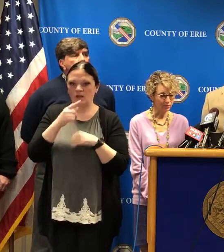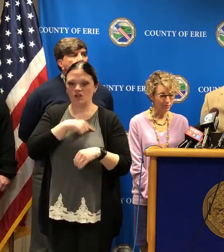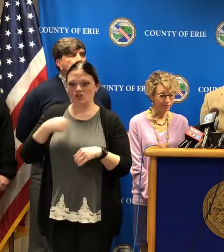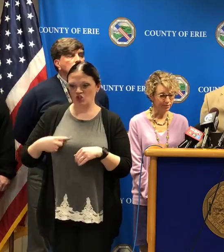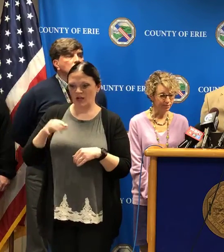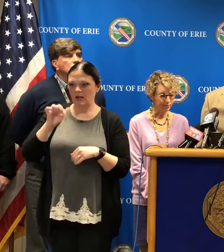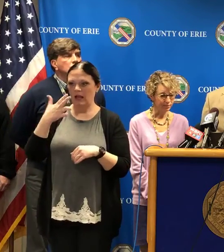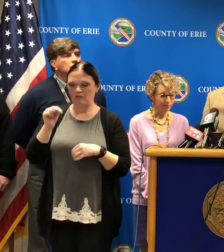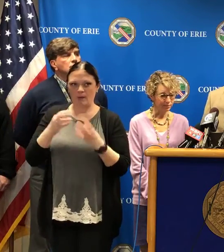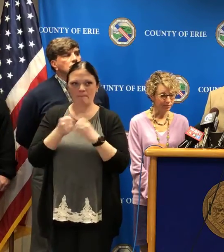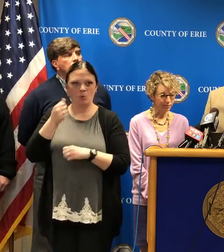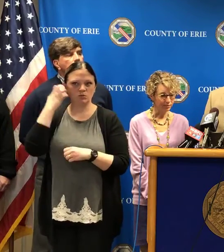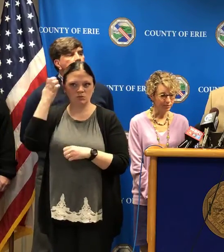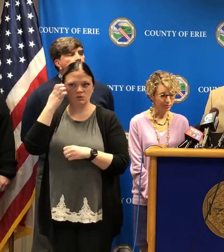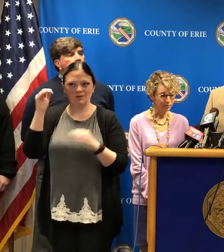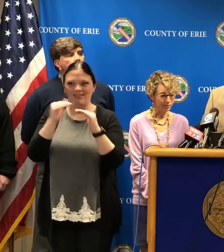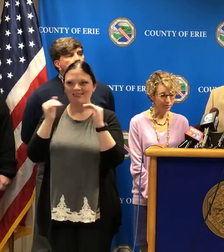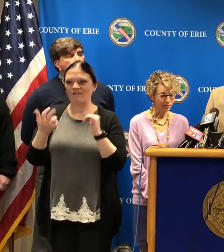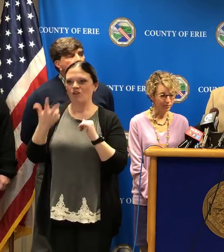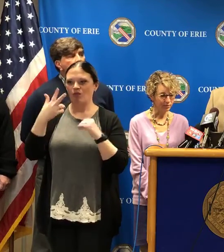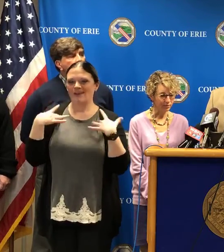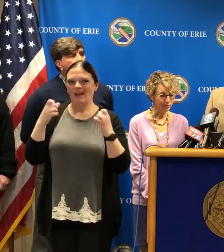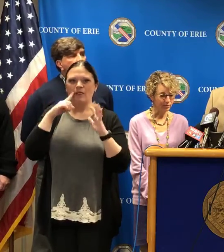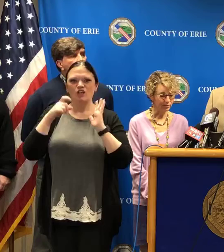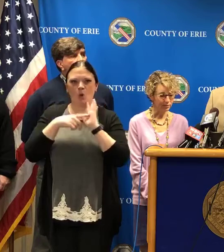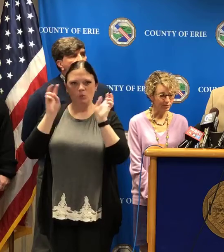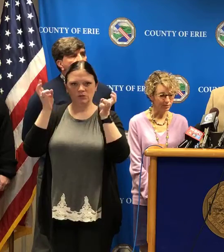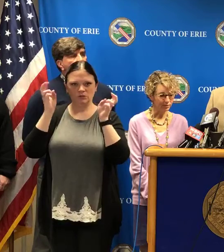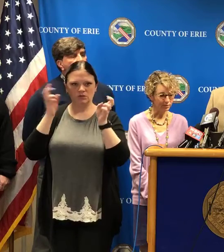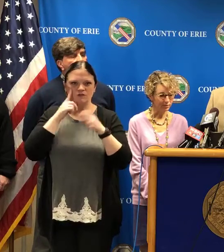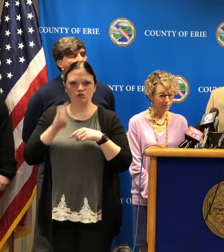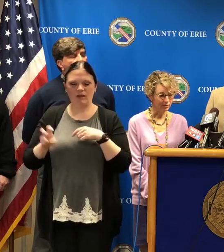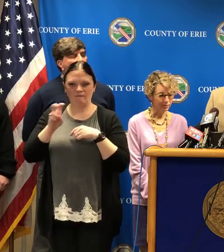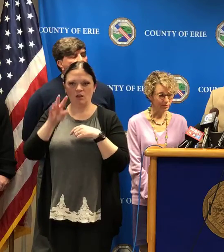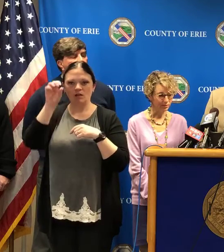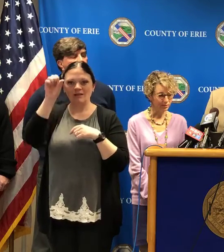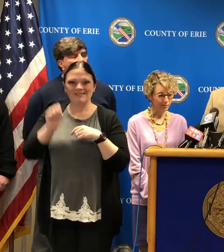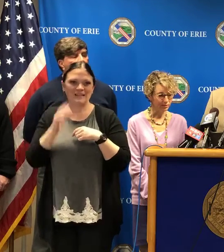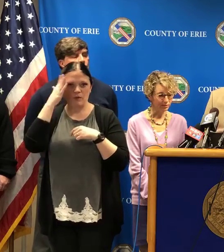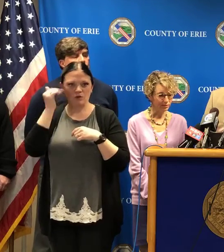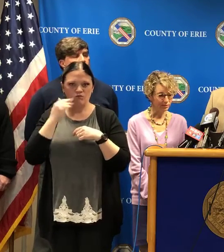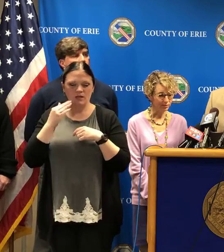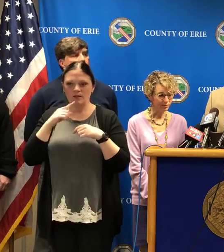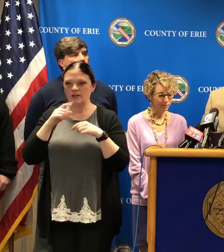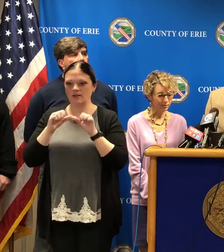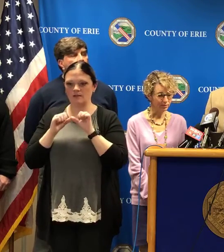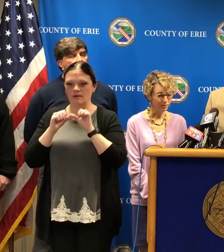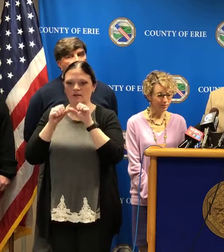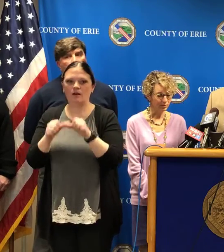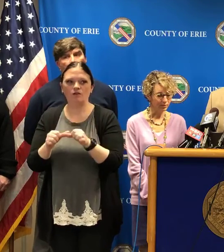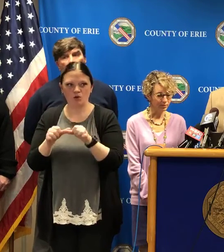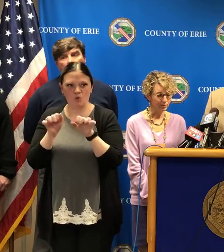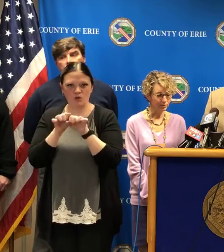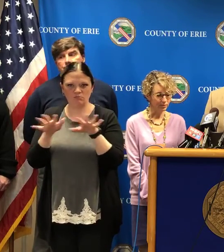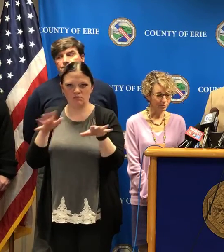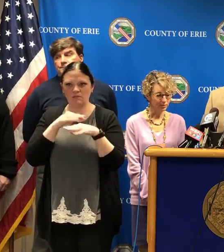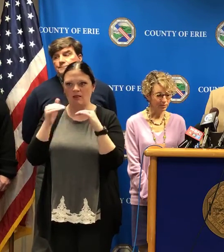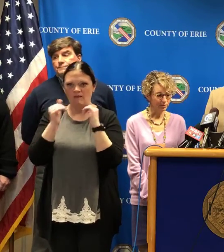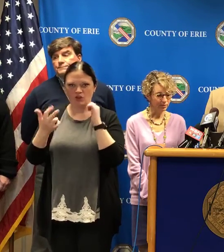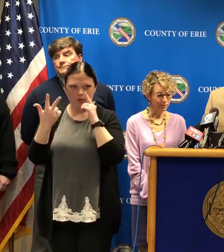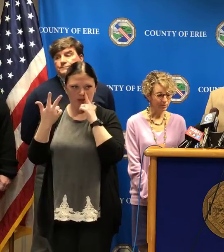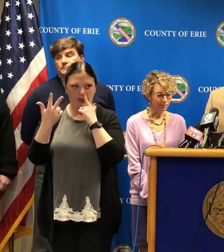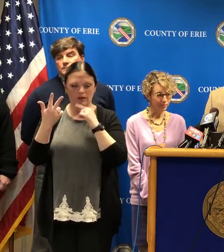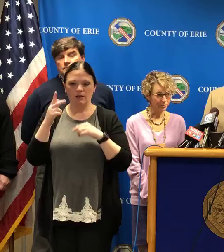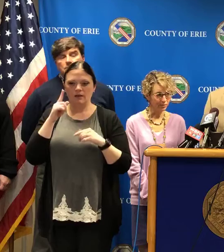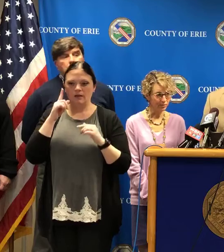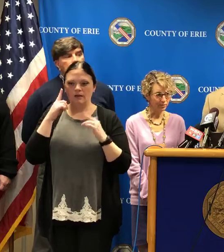of Europe are at a level 3 travel health notice right now. South Korea is in a sustained ongoing community transmission as a level 3